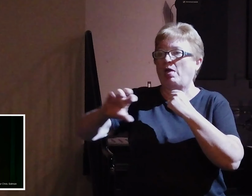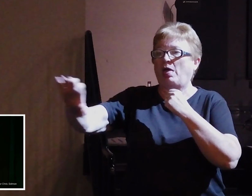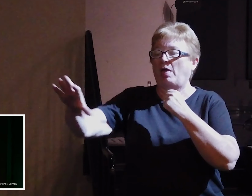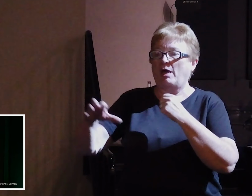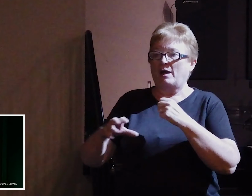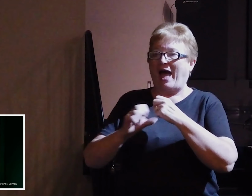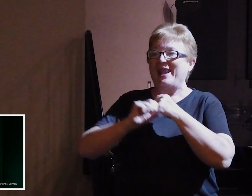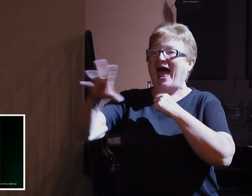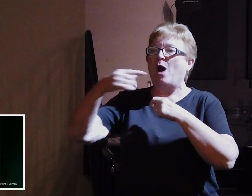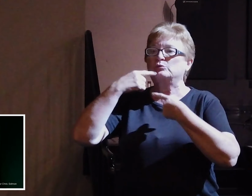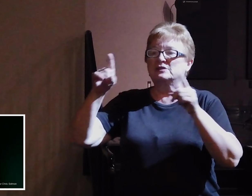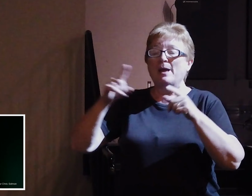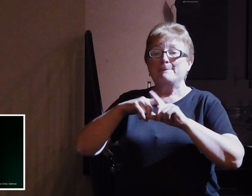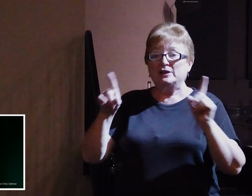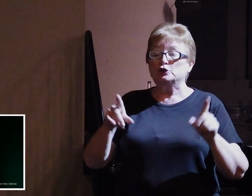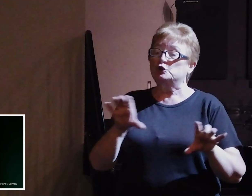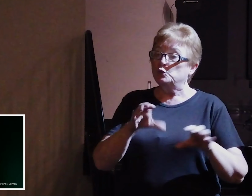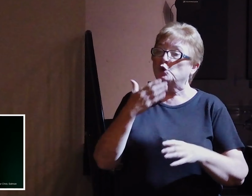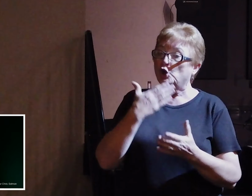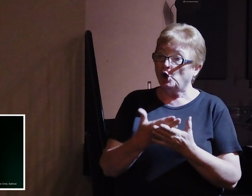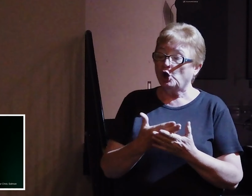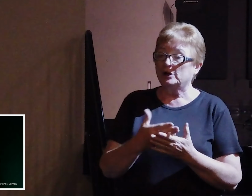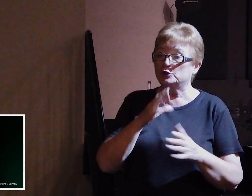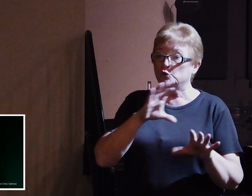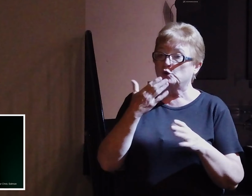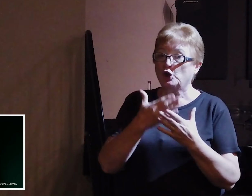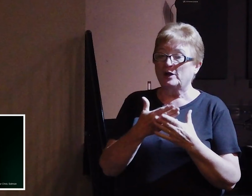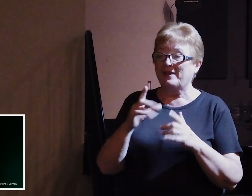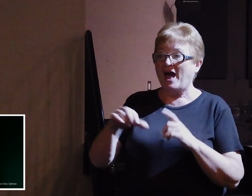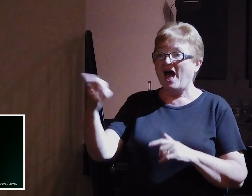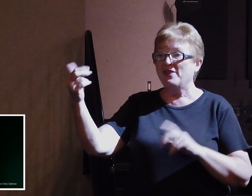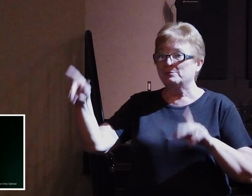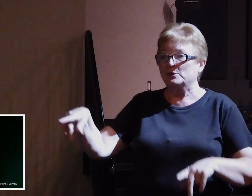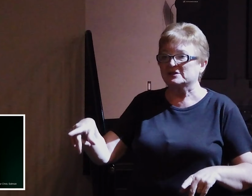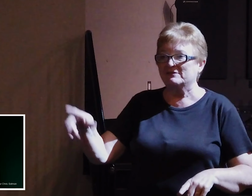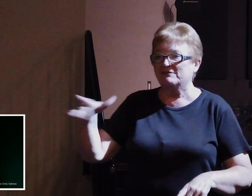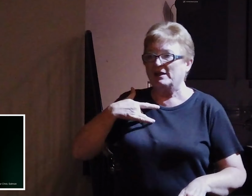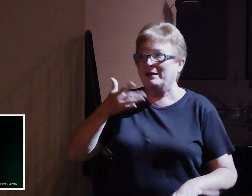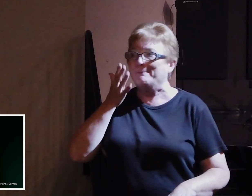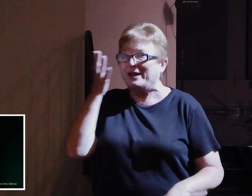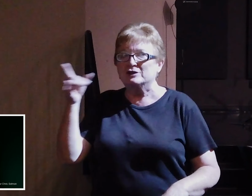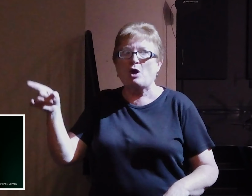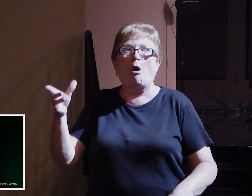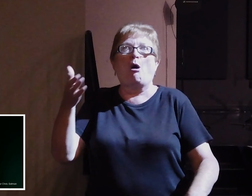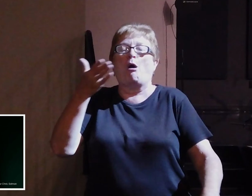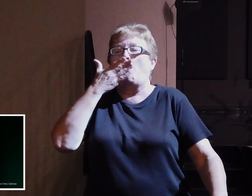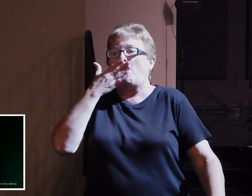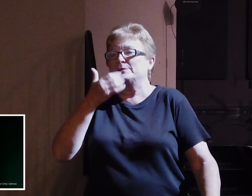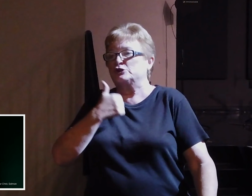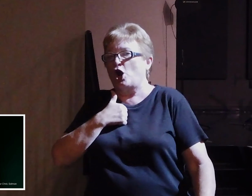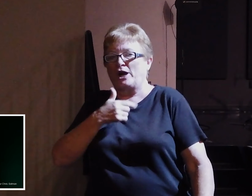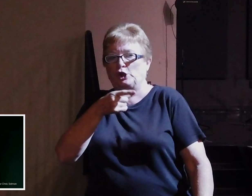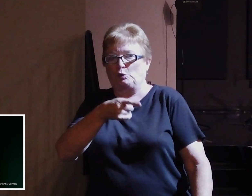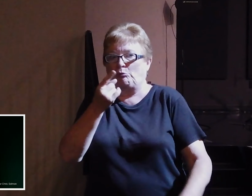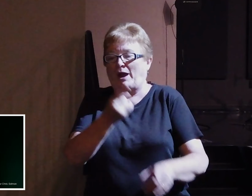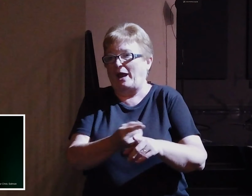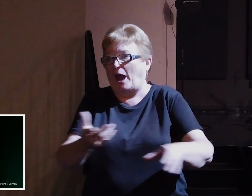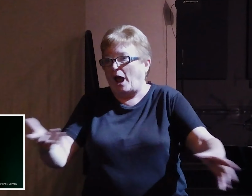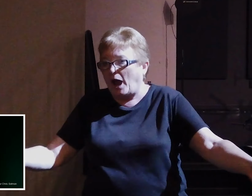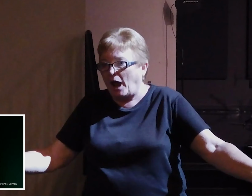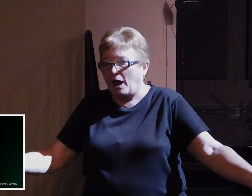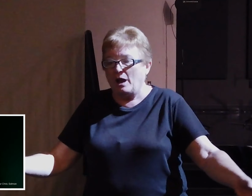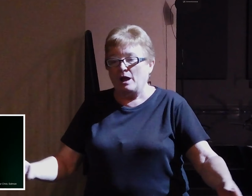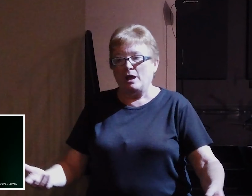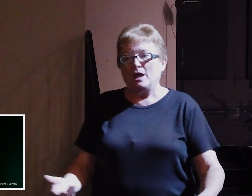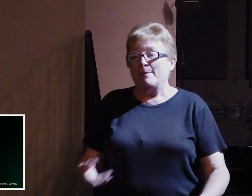good. And then when people actually figure out, they're going to be like, oh, shoot, I can't believe I said that. Honestly, the world doesn't get it. When we return good